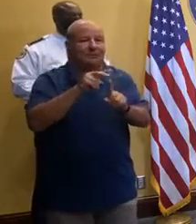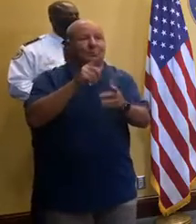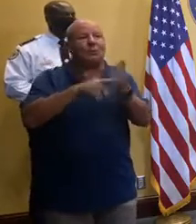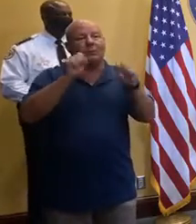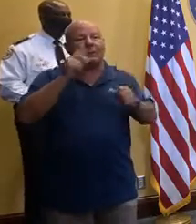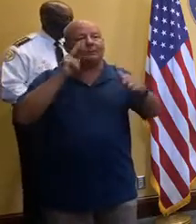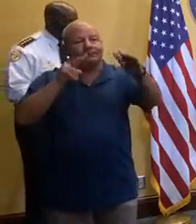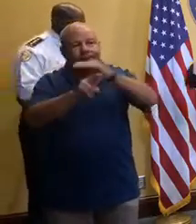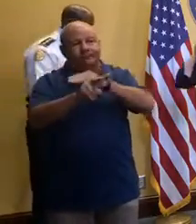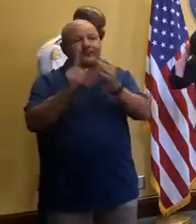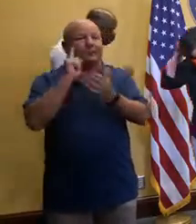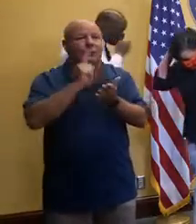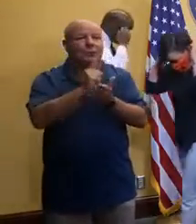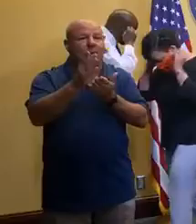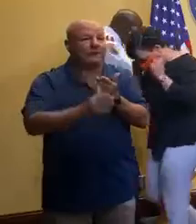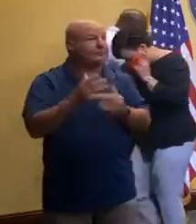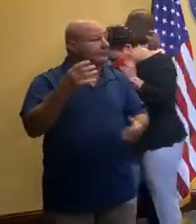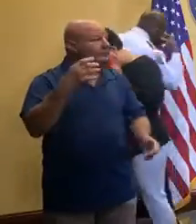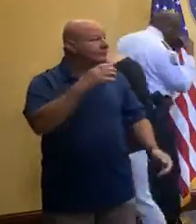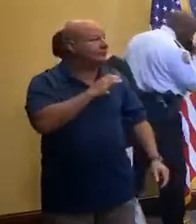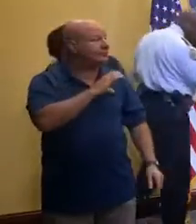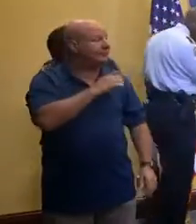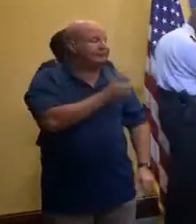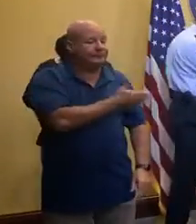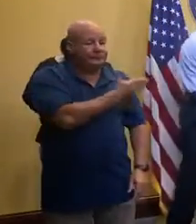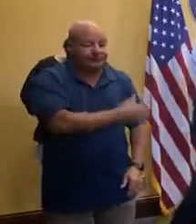weekend. Chief?